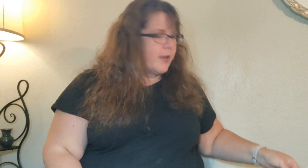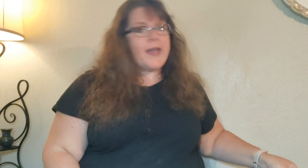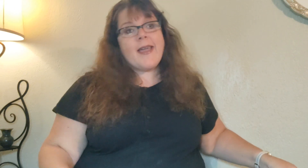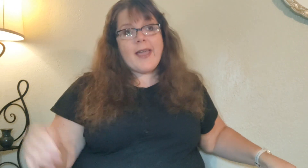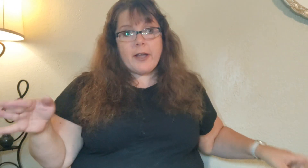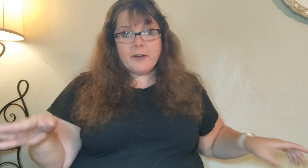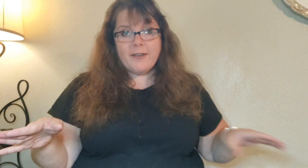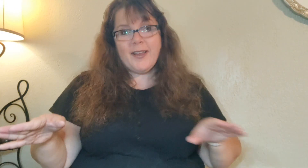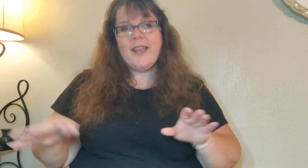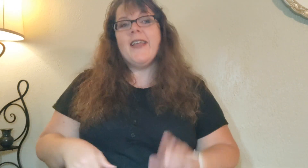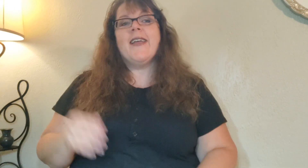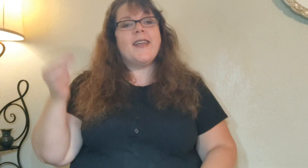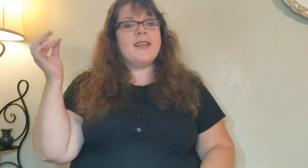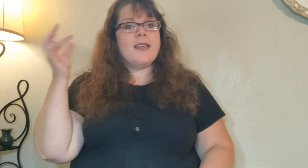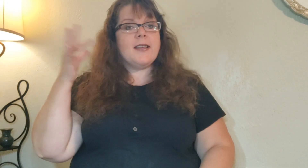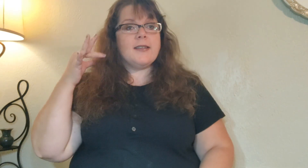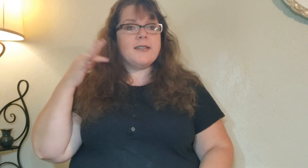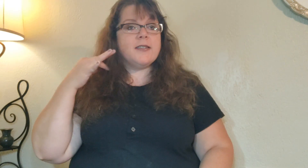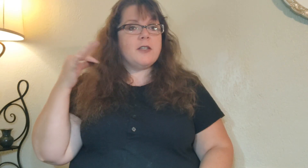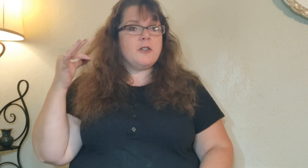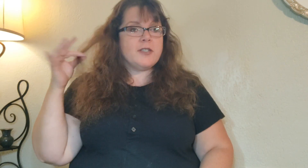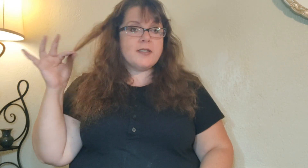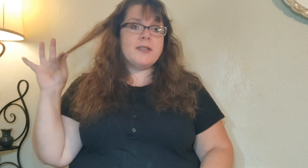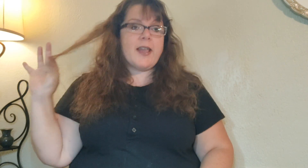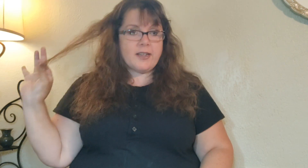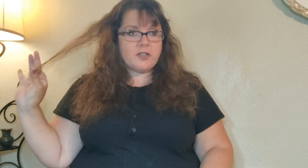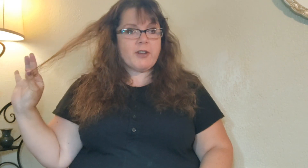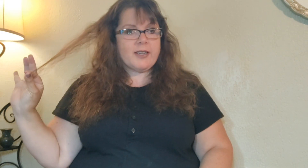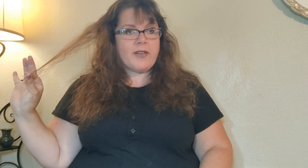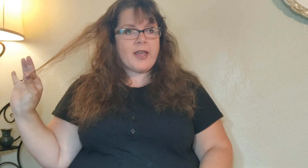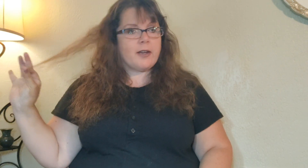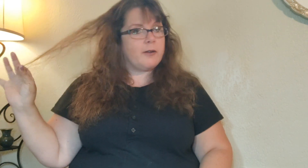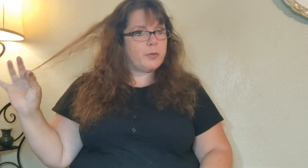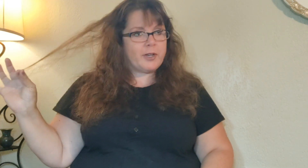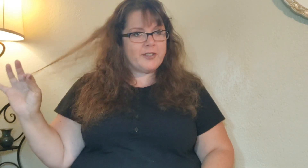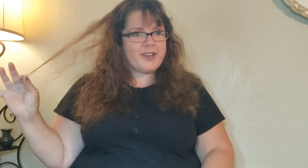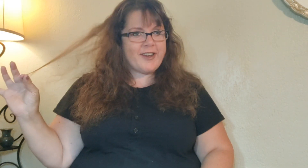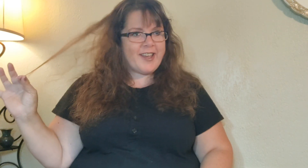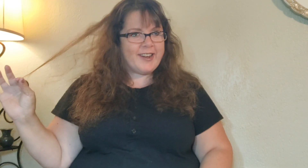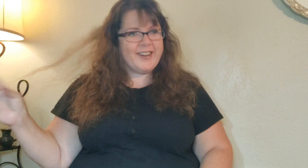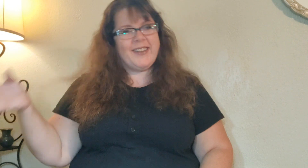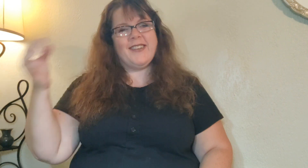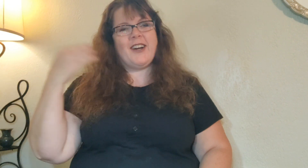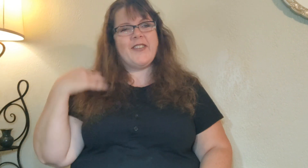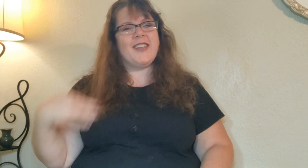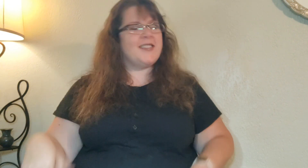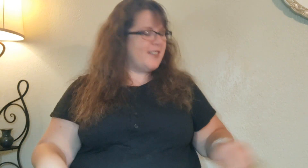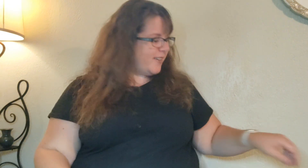Okay, hair is you just take a strand of hair and point to your hair, obviously.